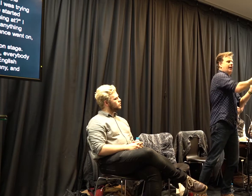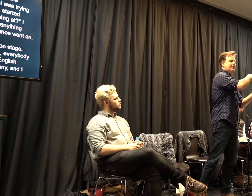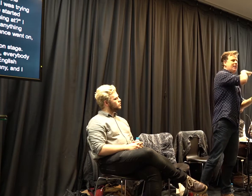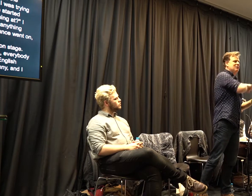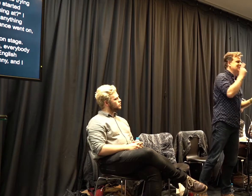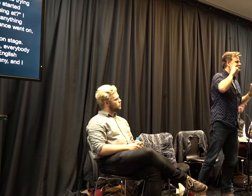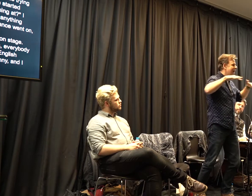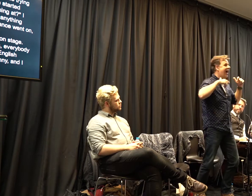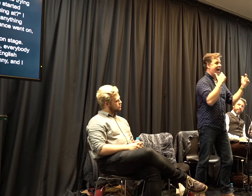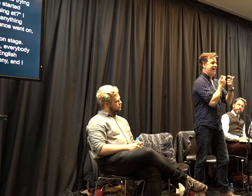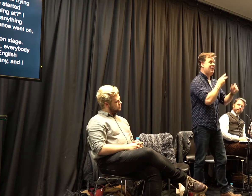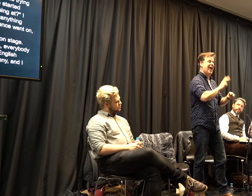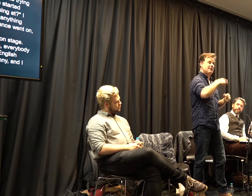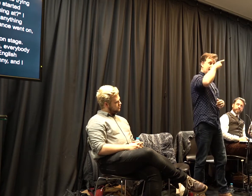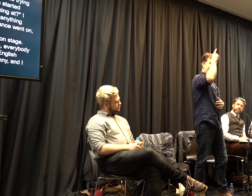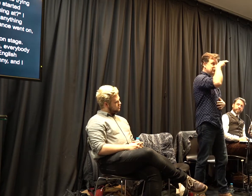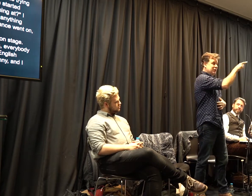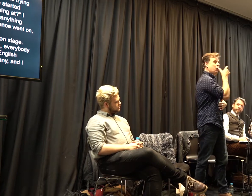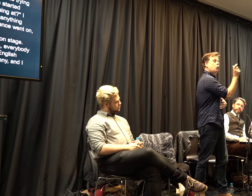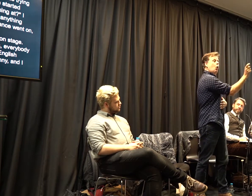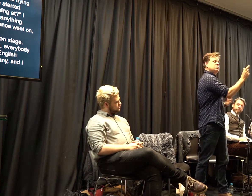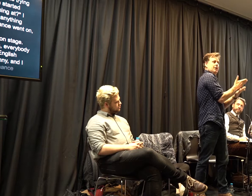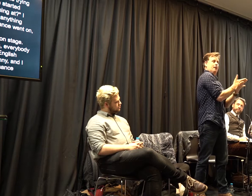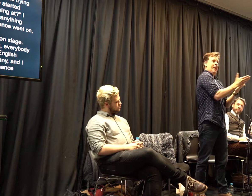to do with the actor's performance.